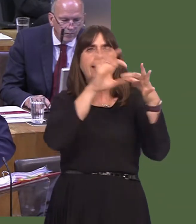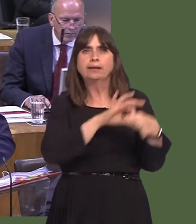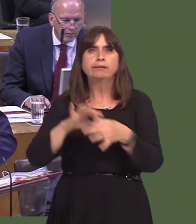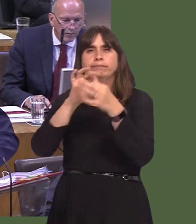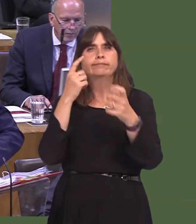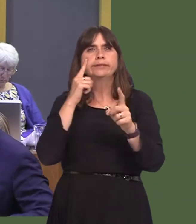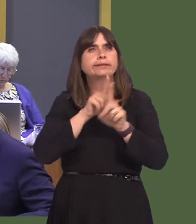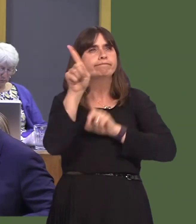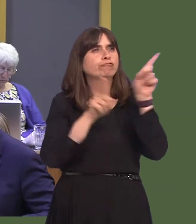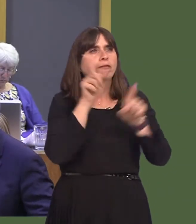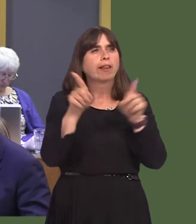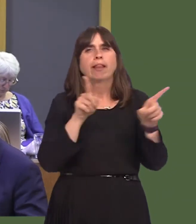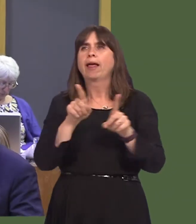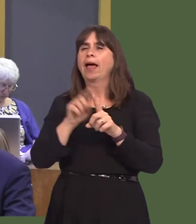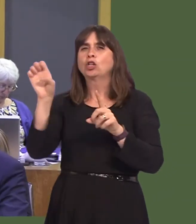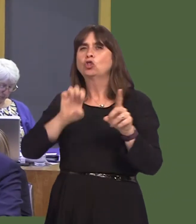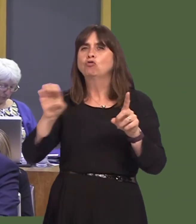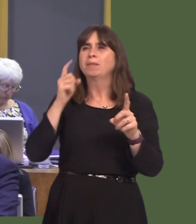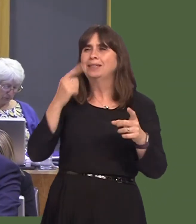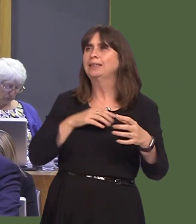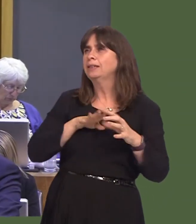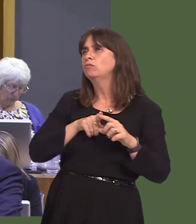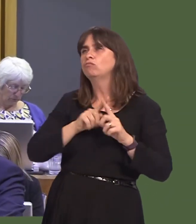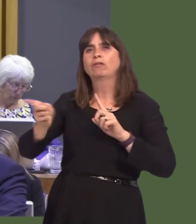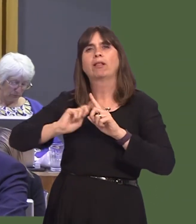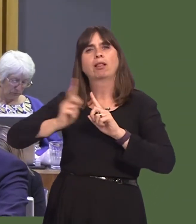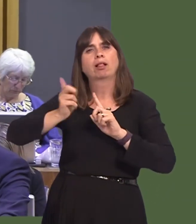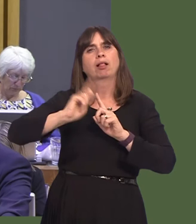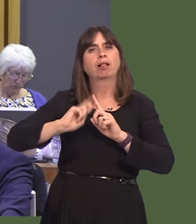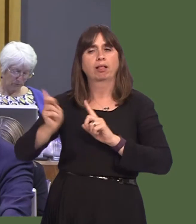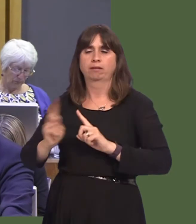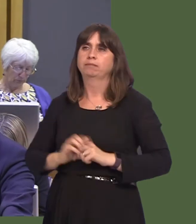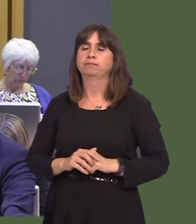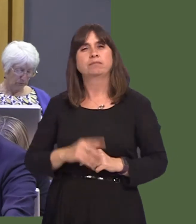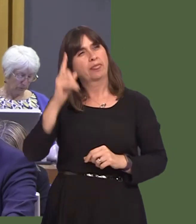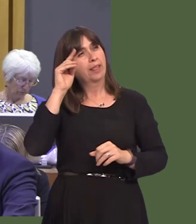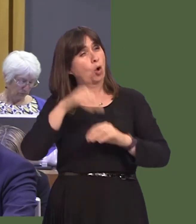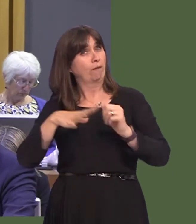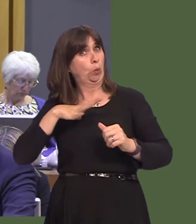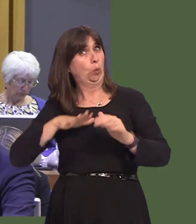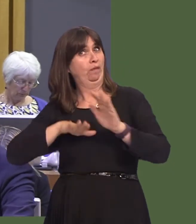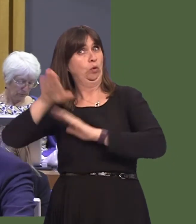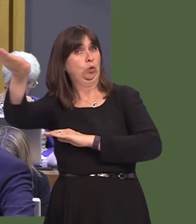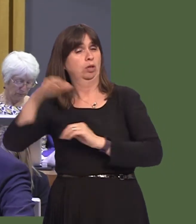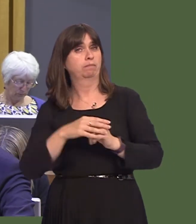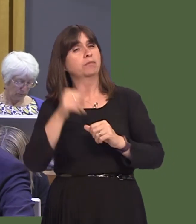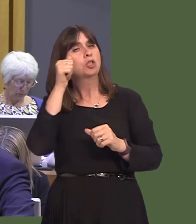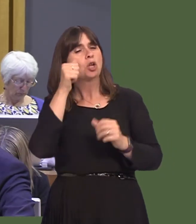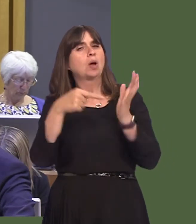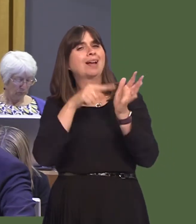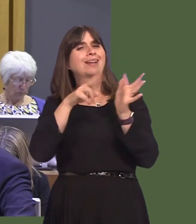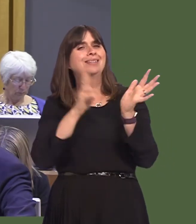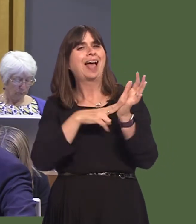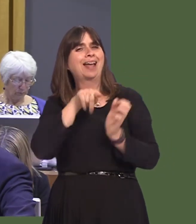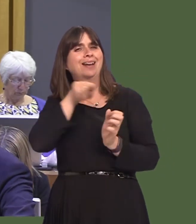Europe. And thank you for that answer. But planning ahead, there are examples of non-EU members being part of